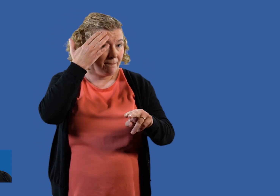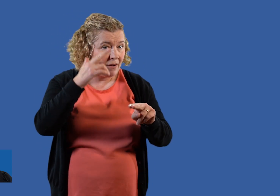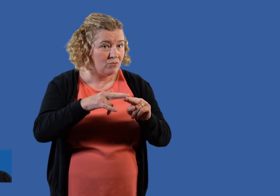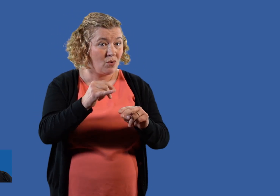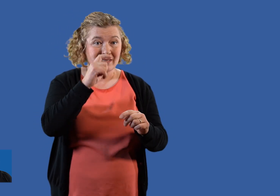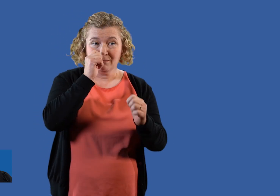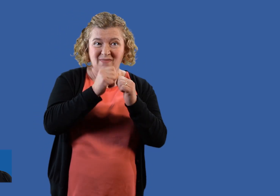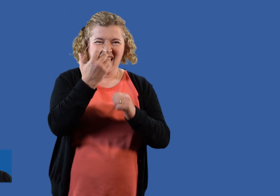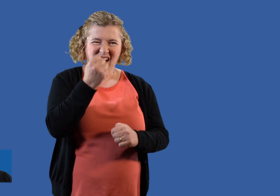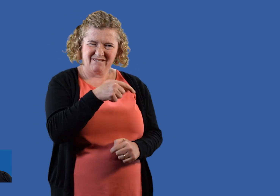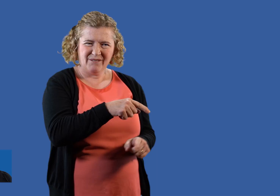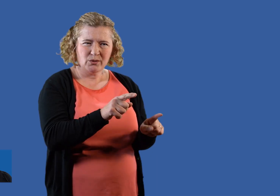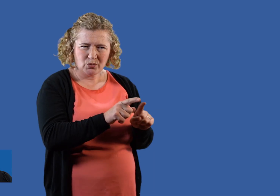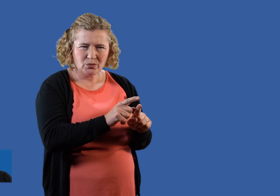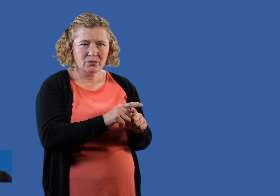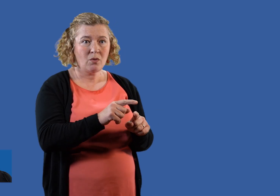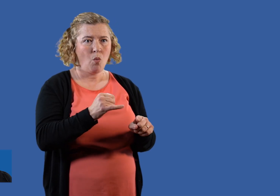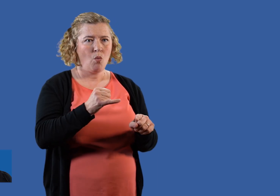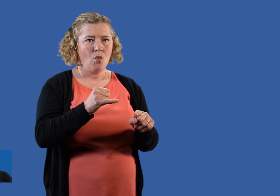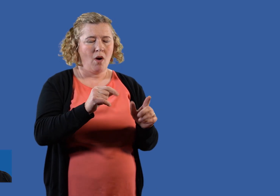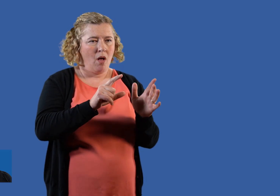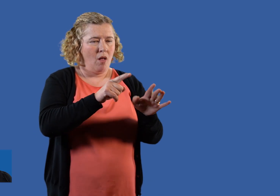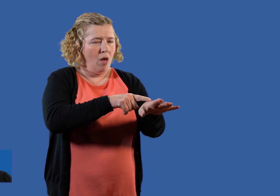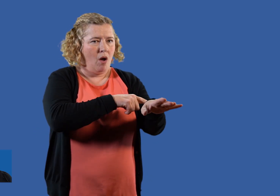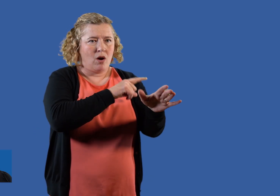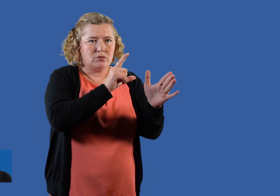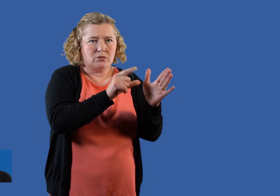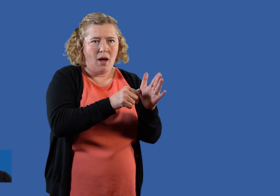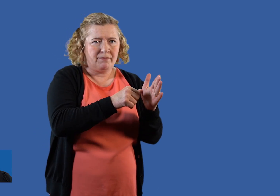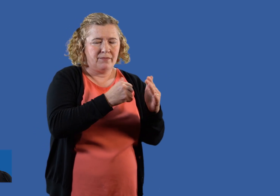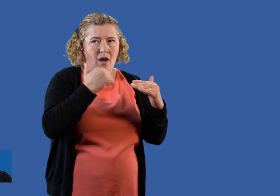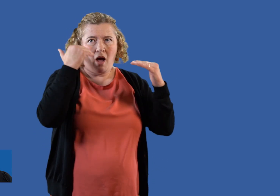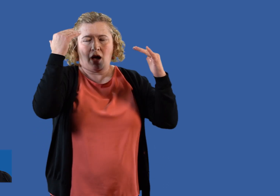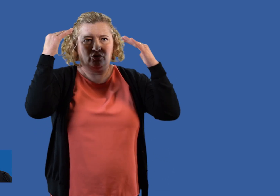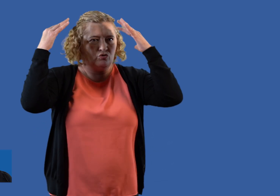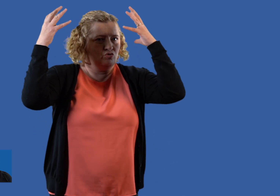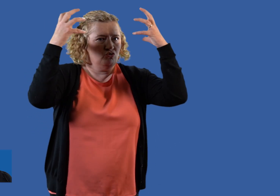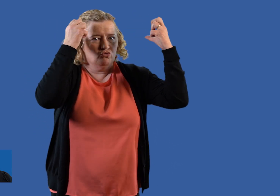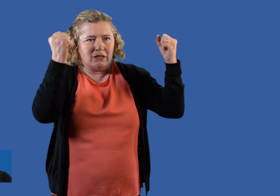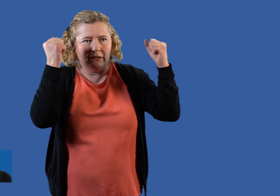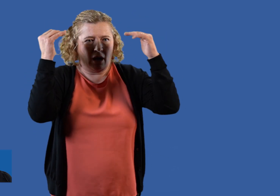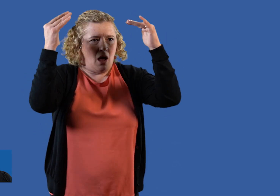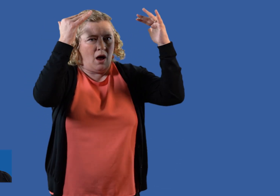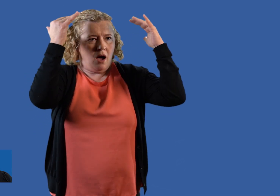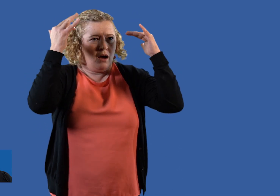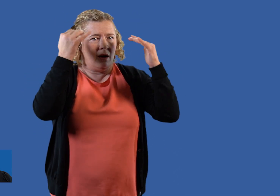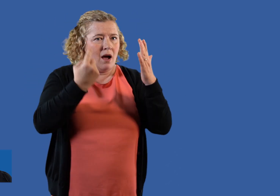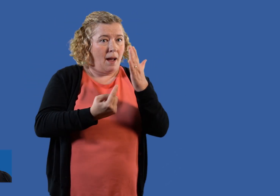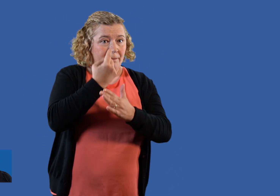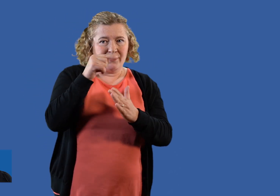as a parent or sister or sibling, periods of high stress such as the death of a loved one or traumatic event,